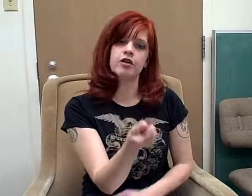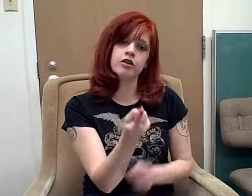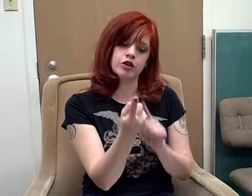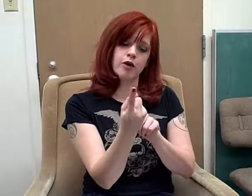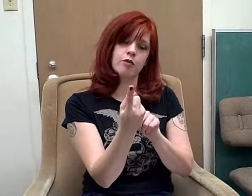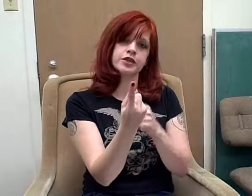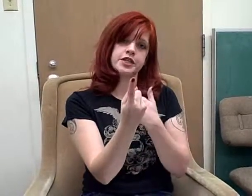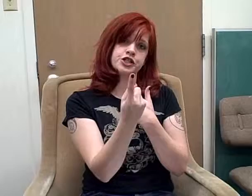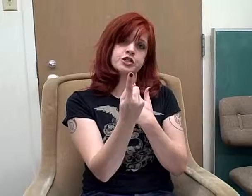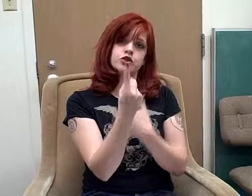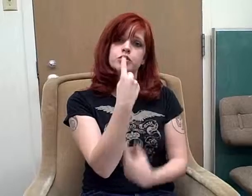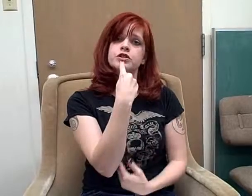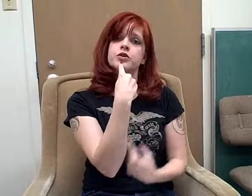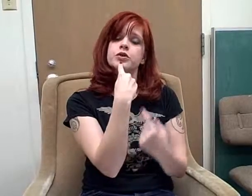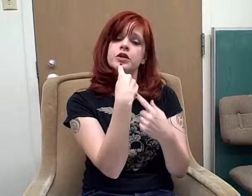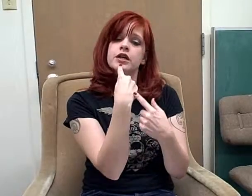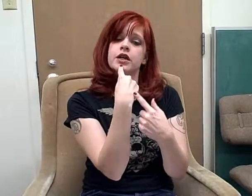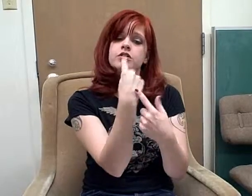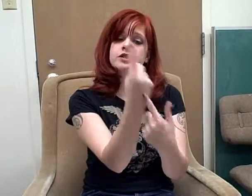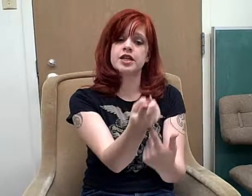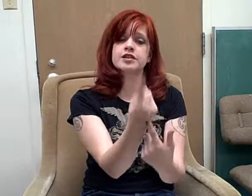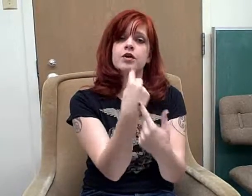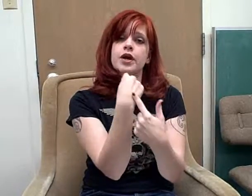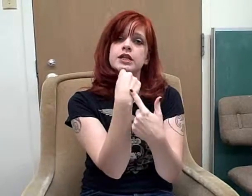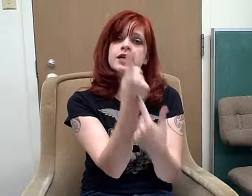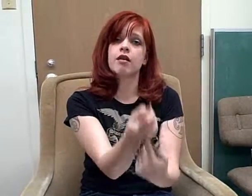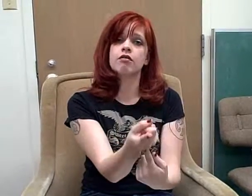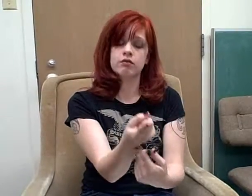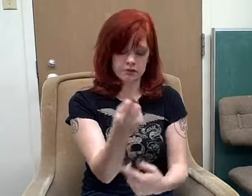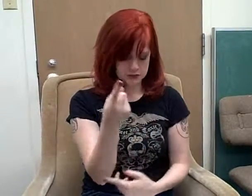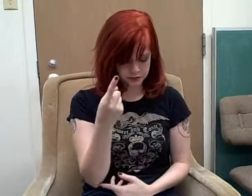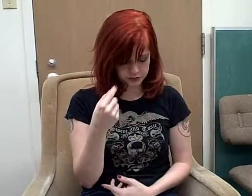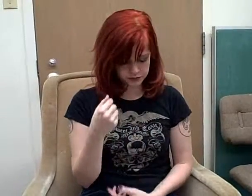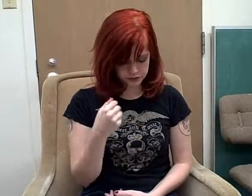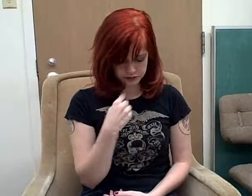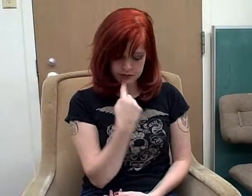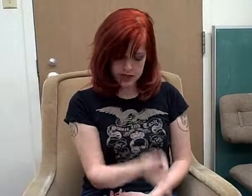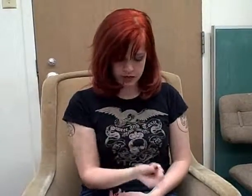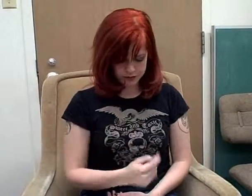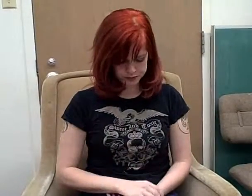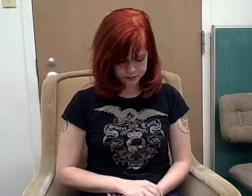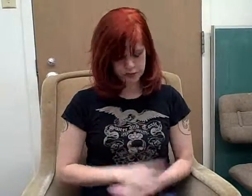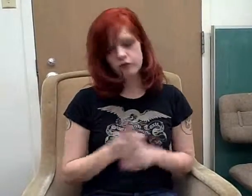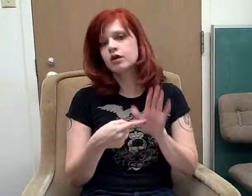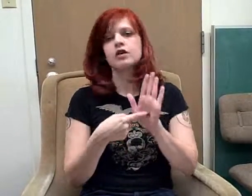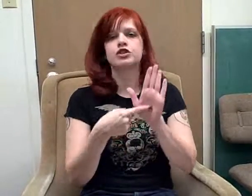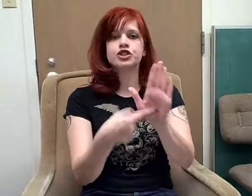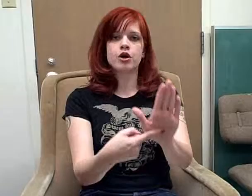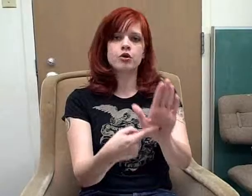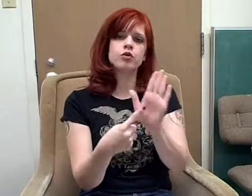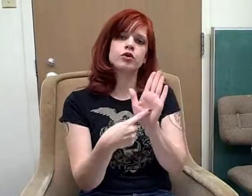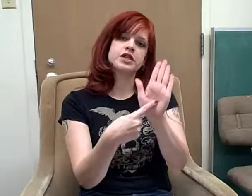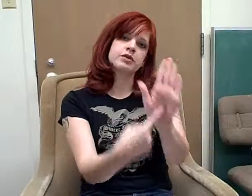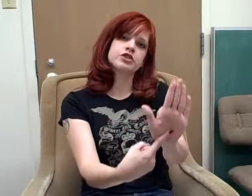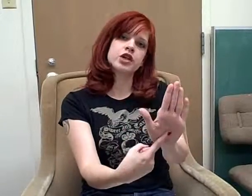Tell. Your palm orientation is towards you, and it stays that way. Tell. Tell. Show or